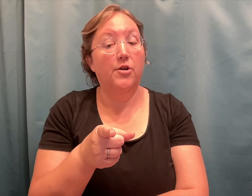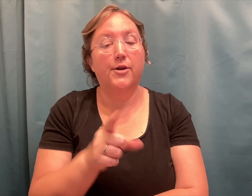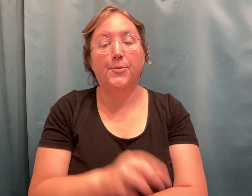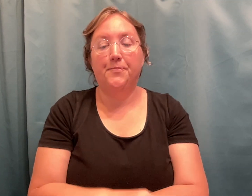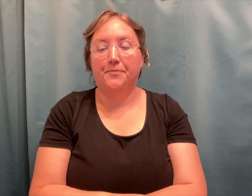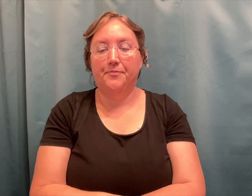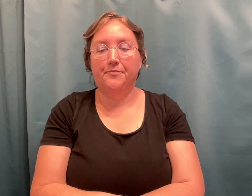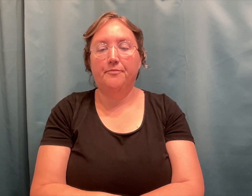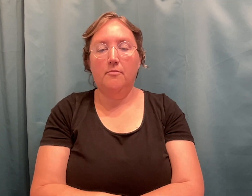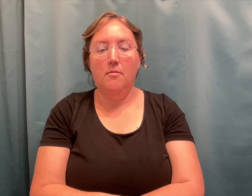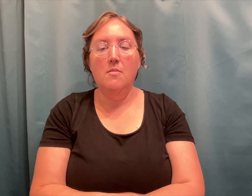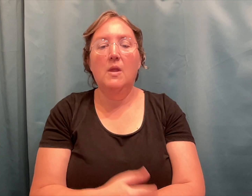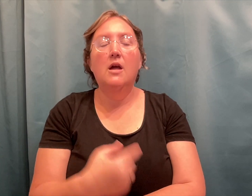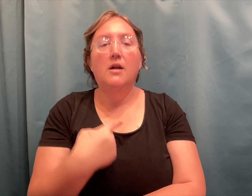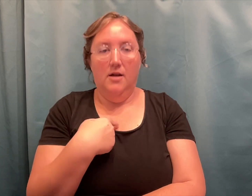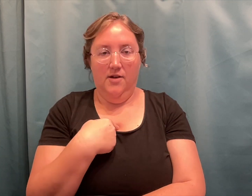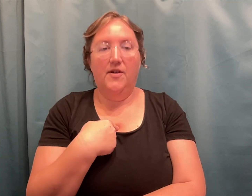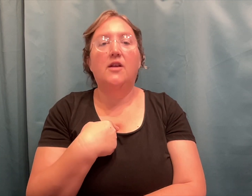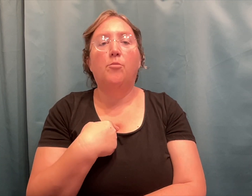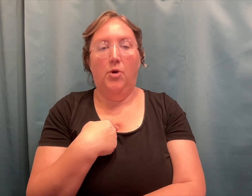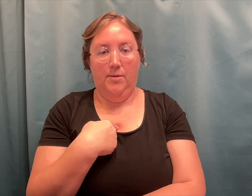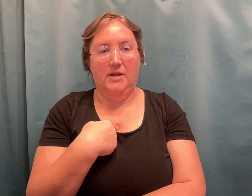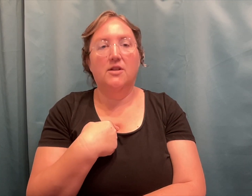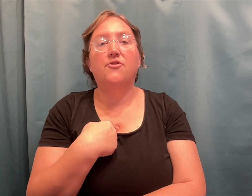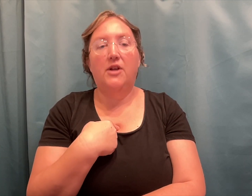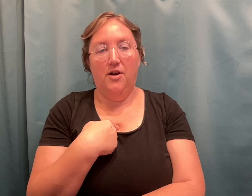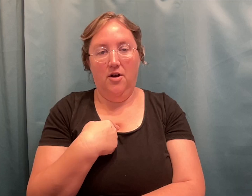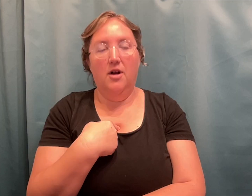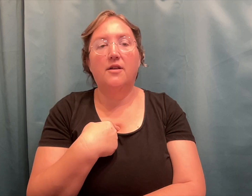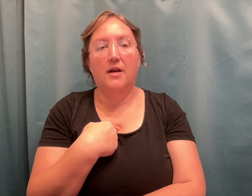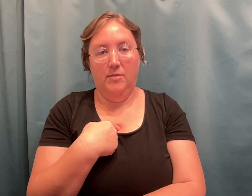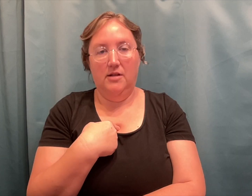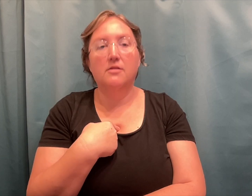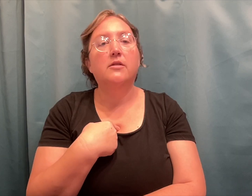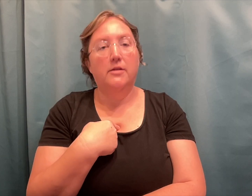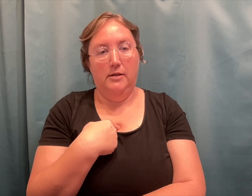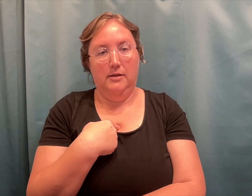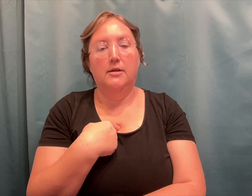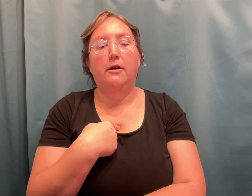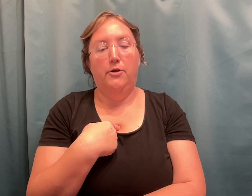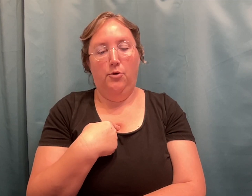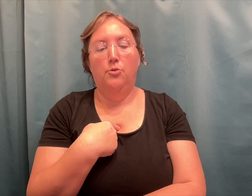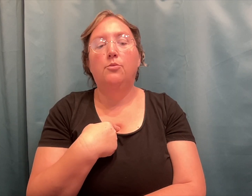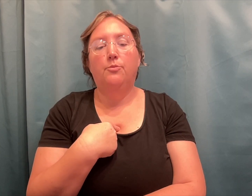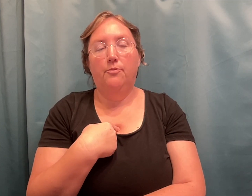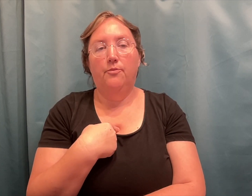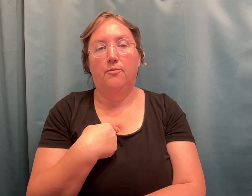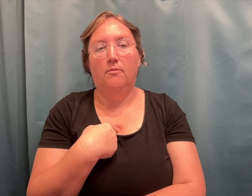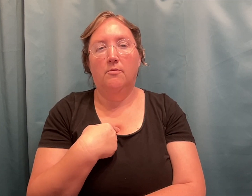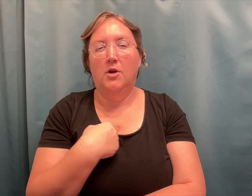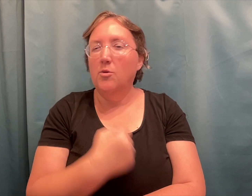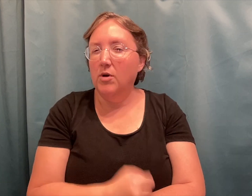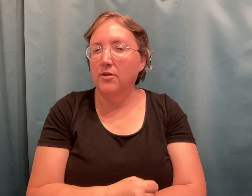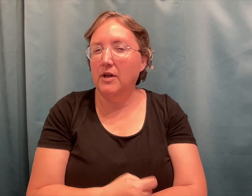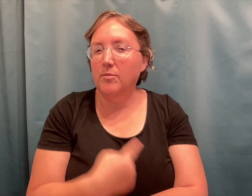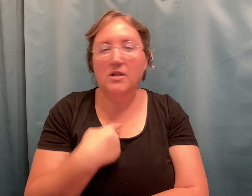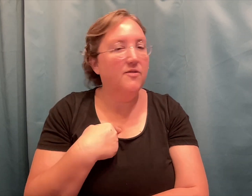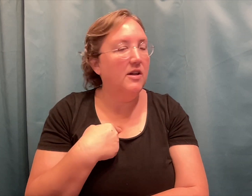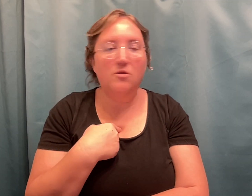you? If I point at myself and nod, that means, yes, I do. What do you think it means if I do